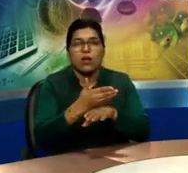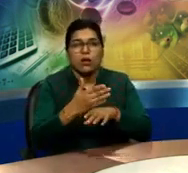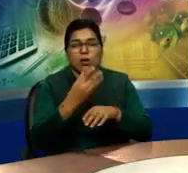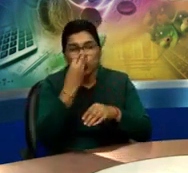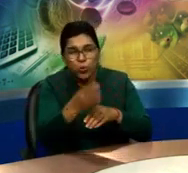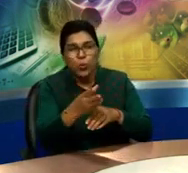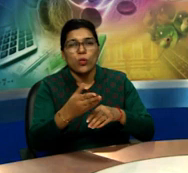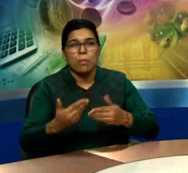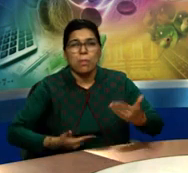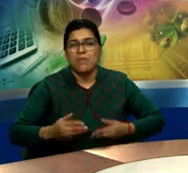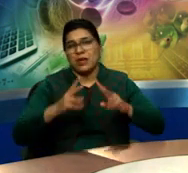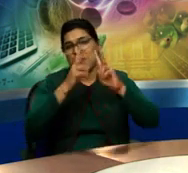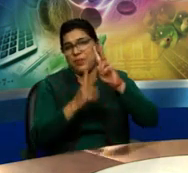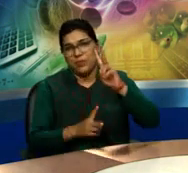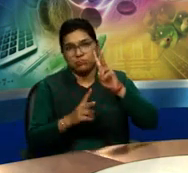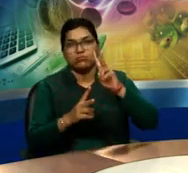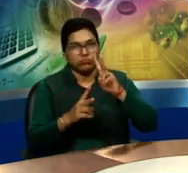sometime when people are